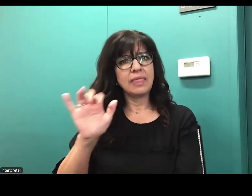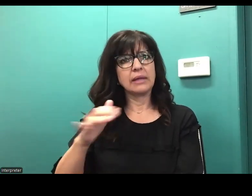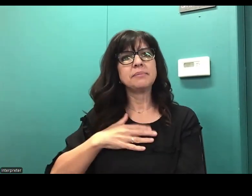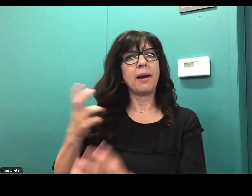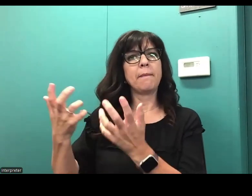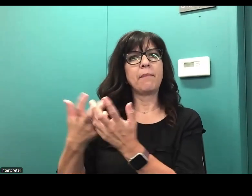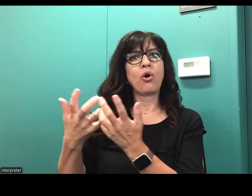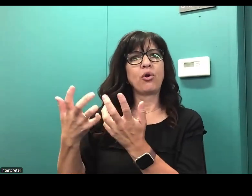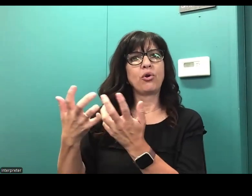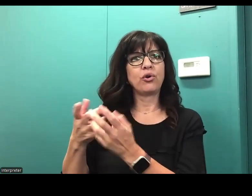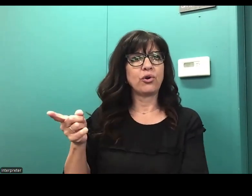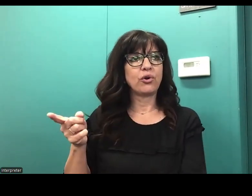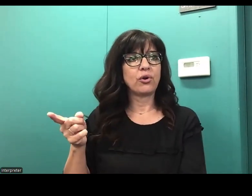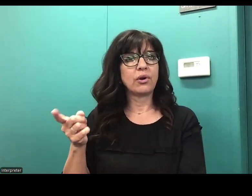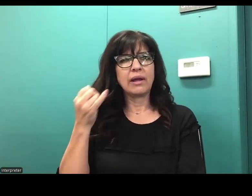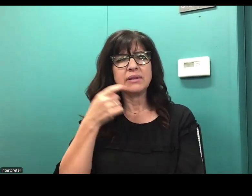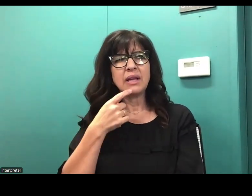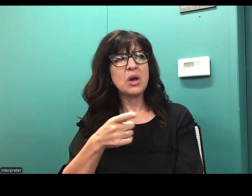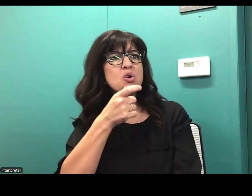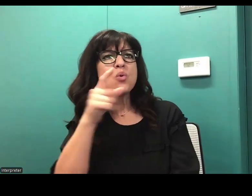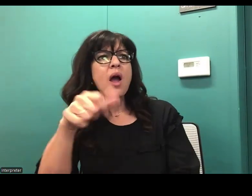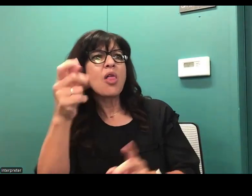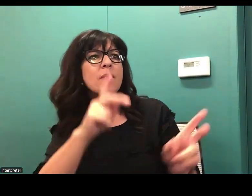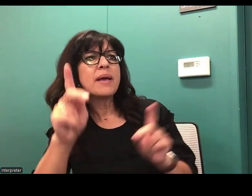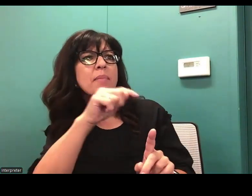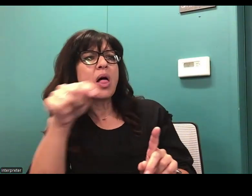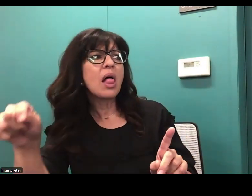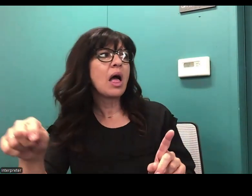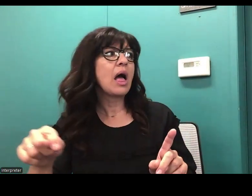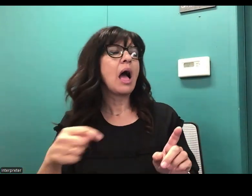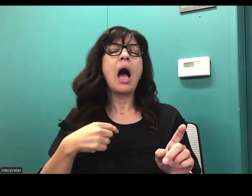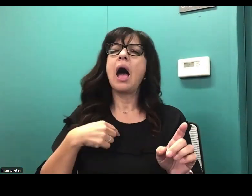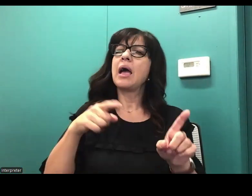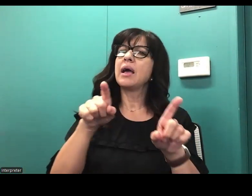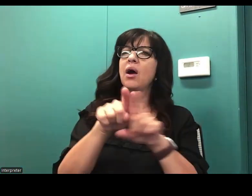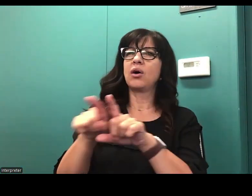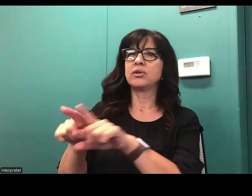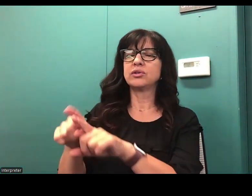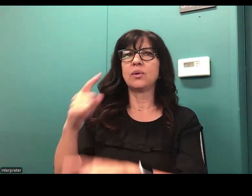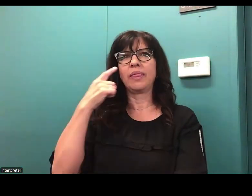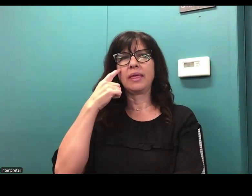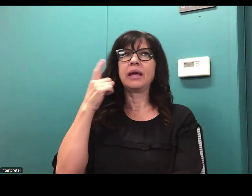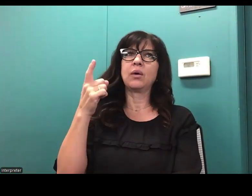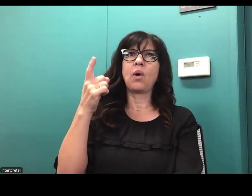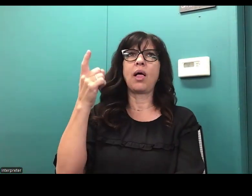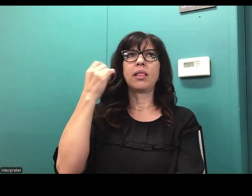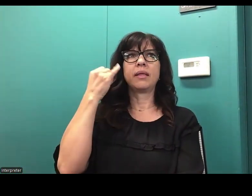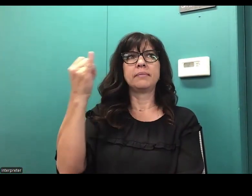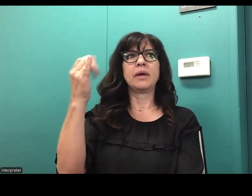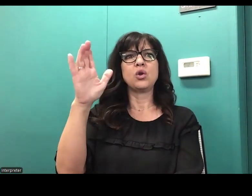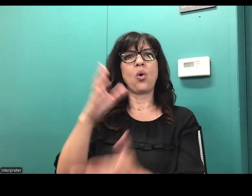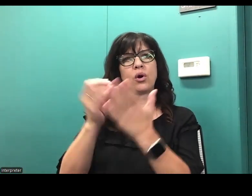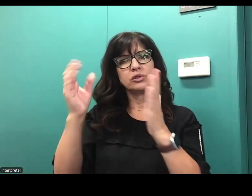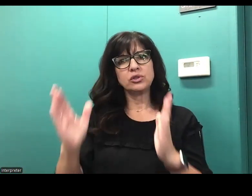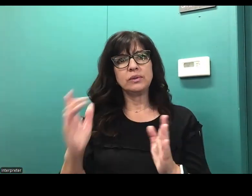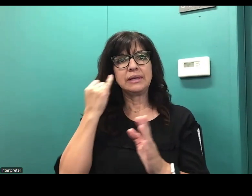partner. If they say, like, who are these people? But I also think, okay, so think about your students. If